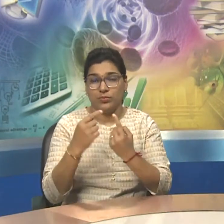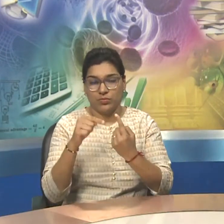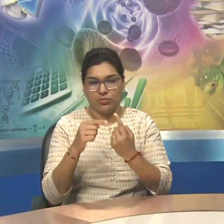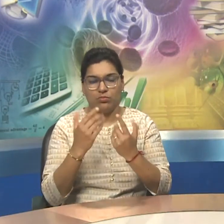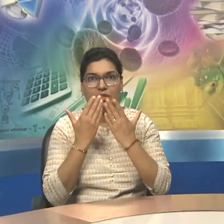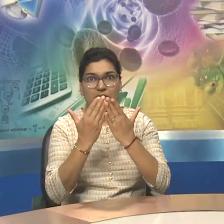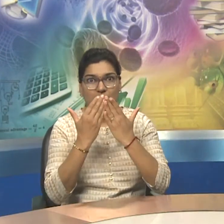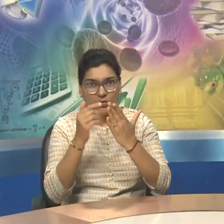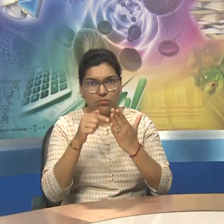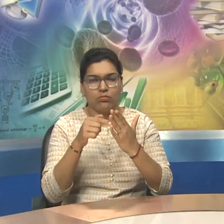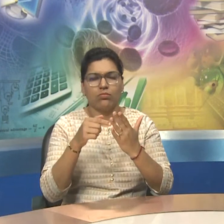First,